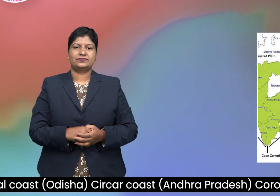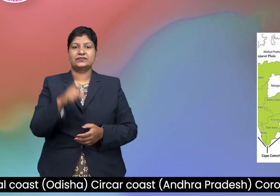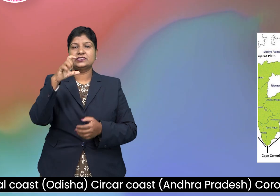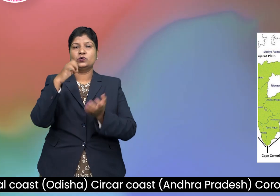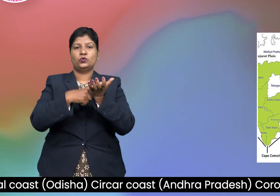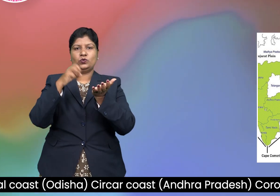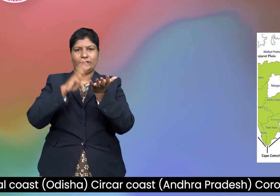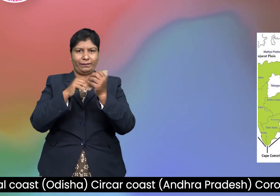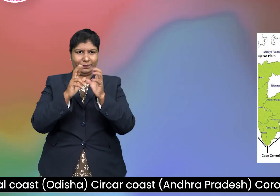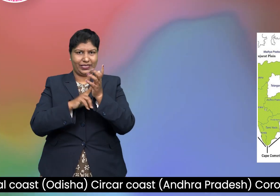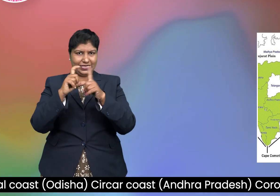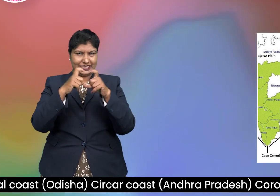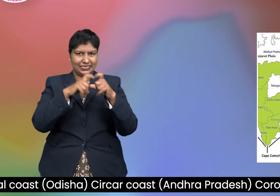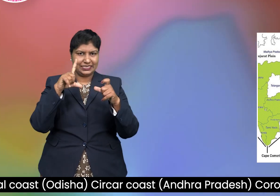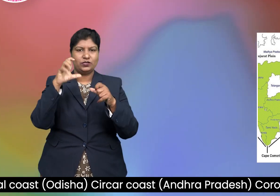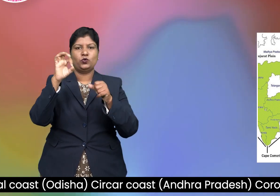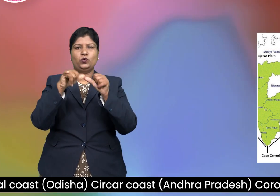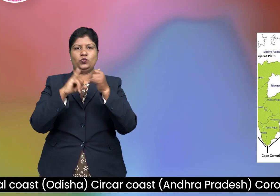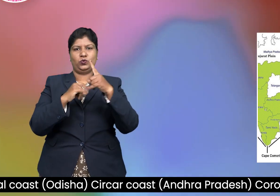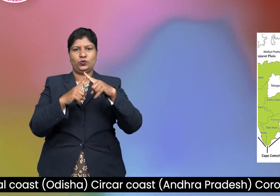Coromandel coast Tamil Nadu